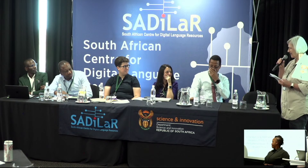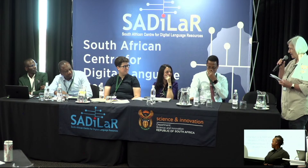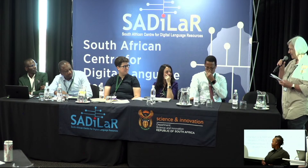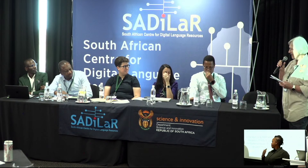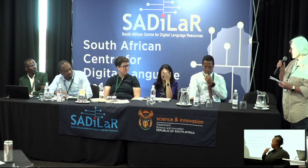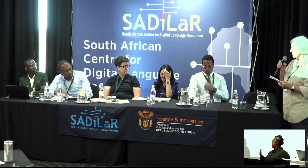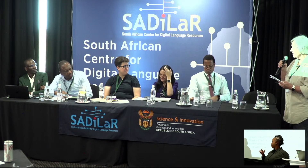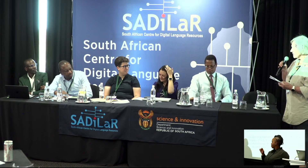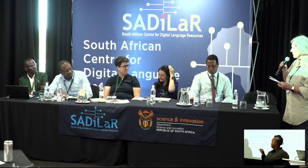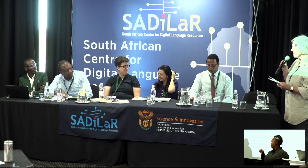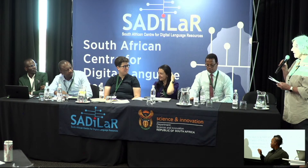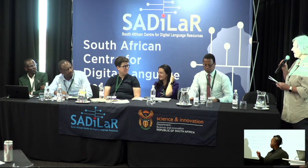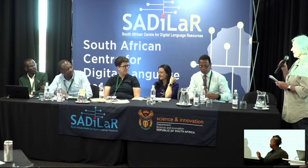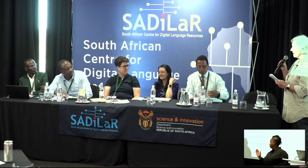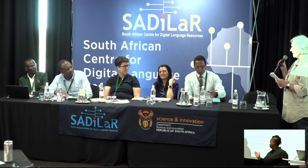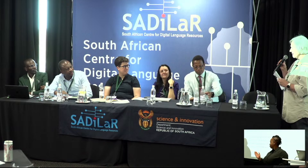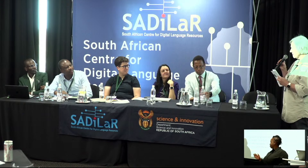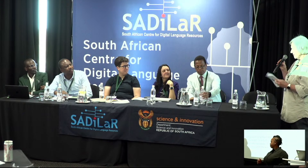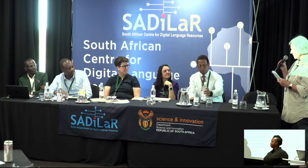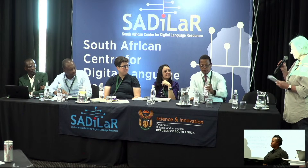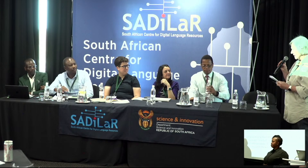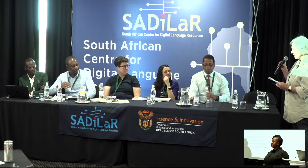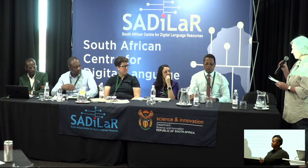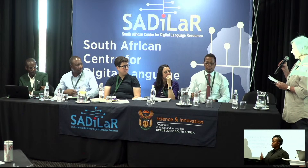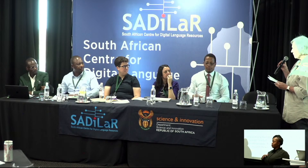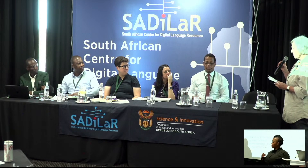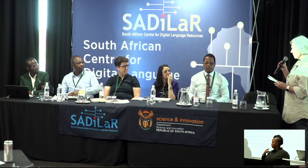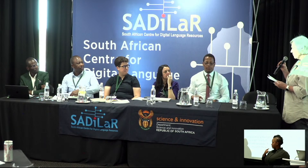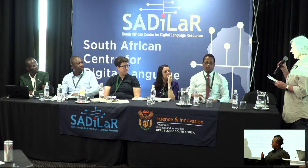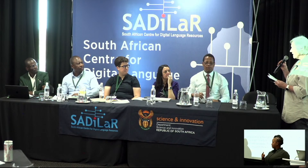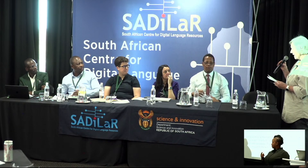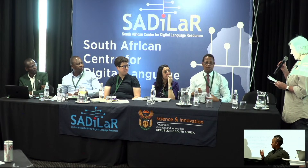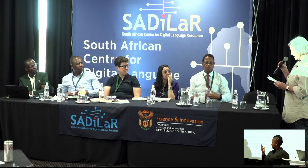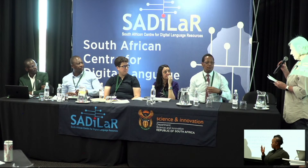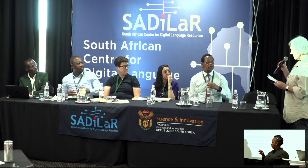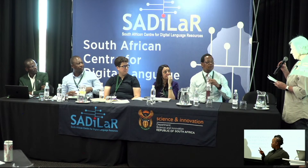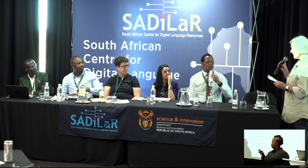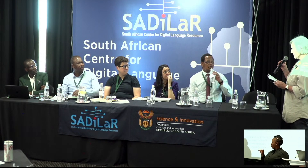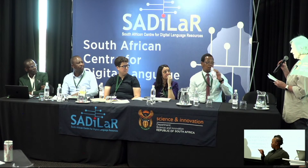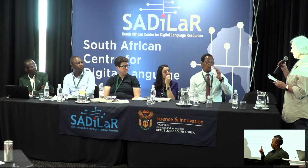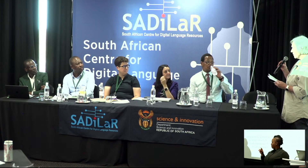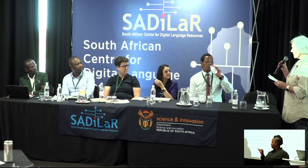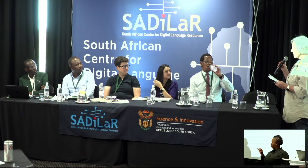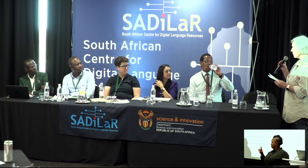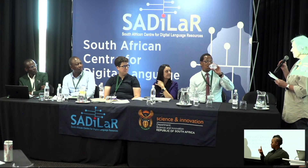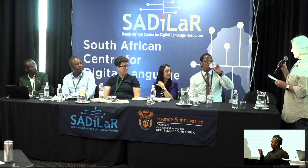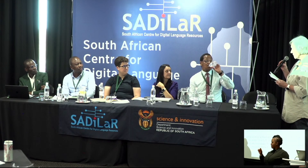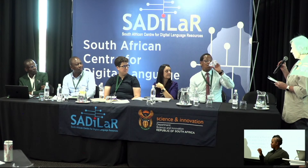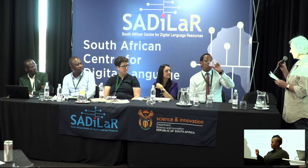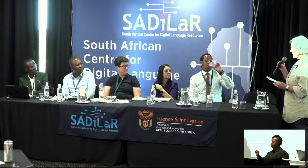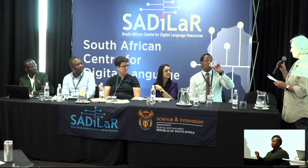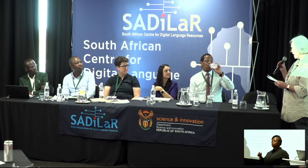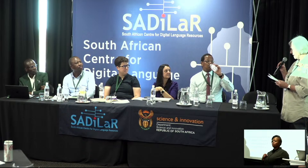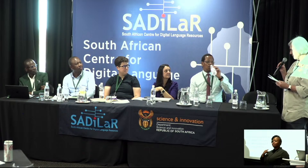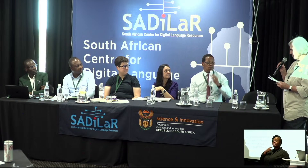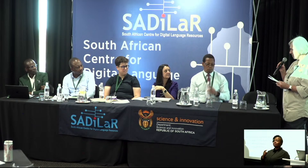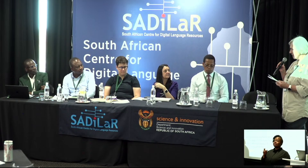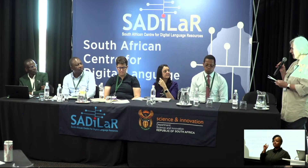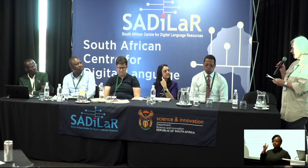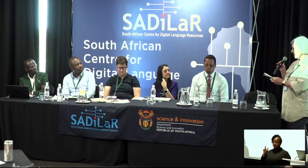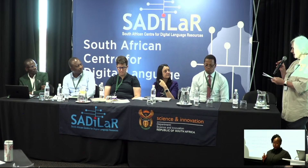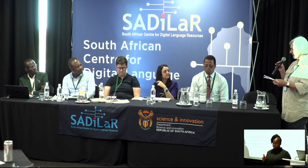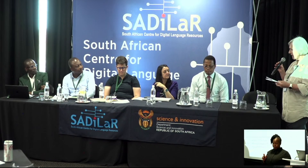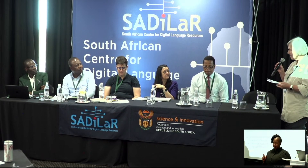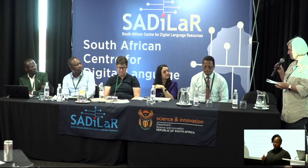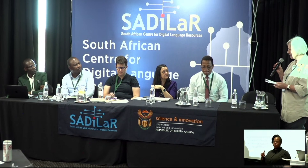Thank you, Langa. So just to say, do a little pitch for Wikidata, which I said was the terminology